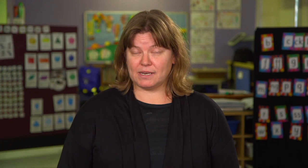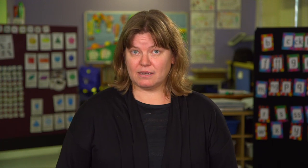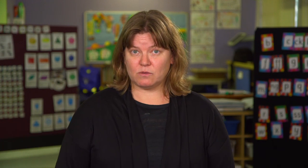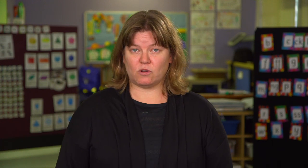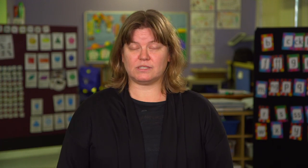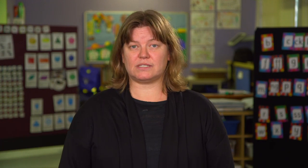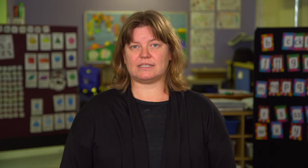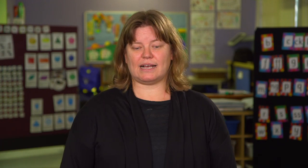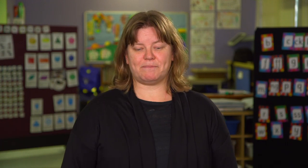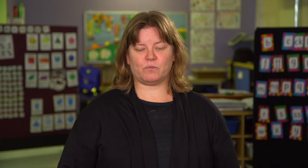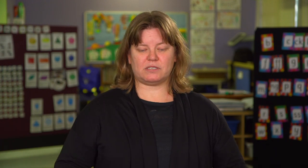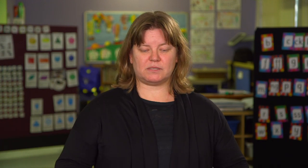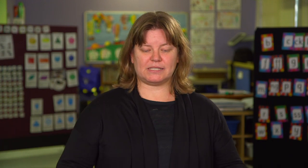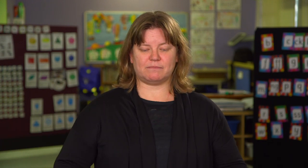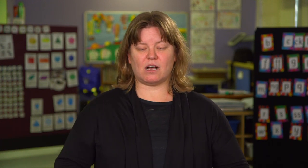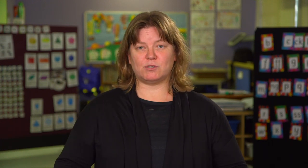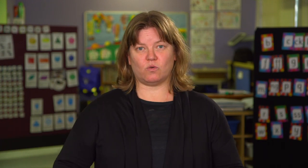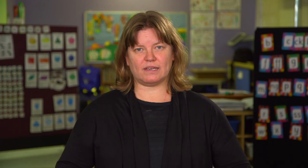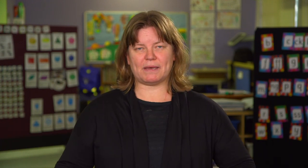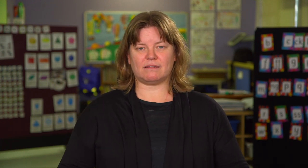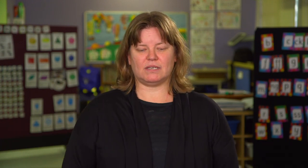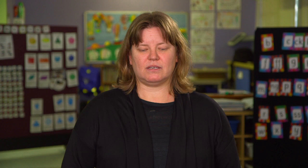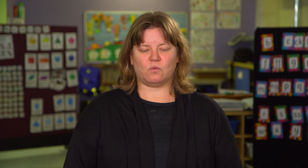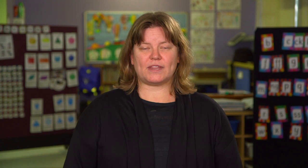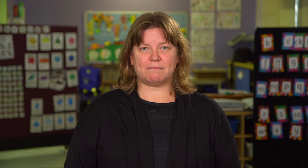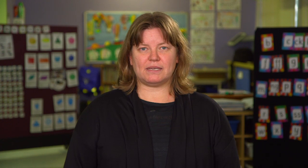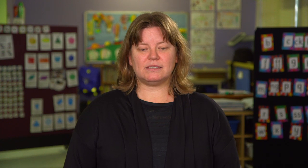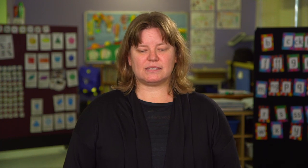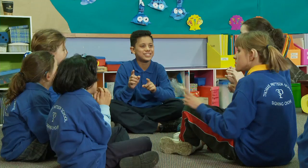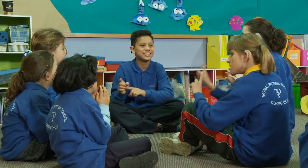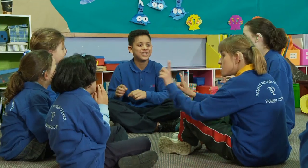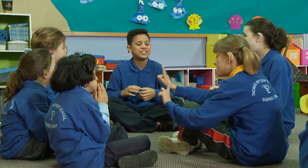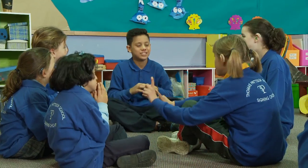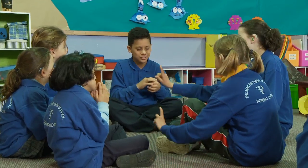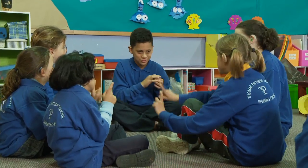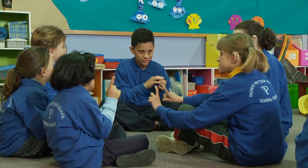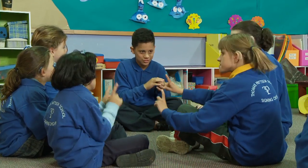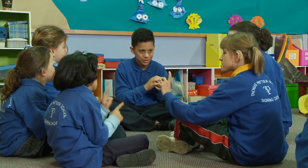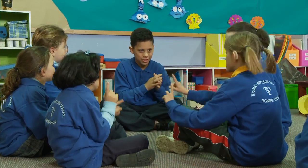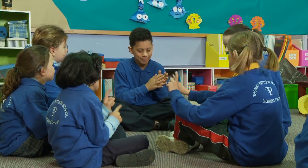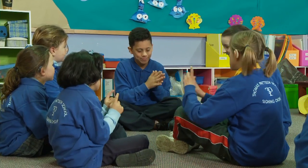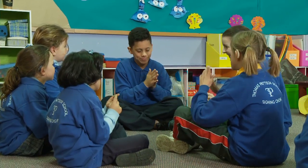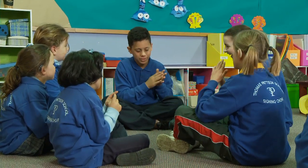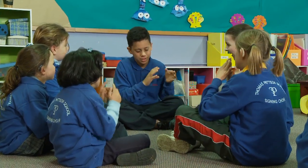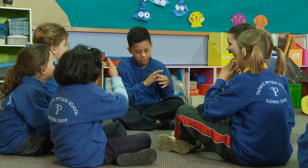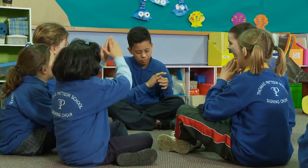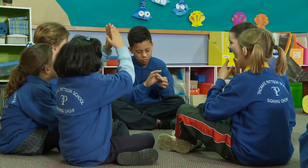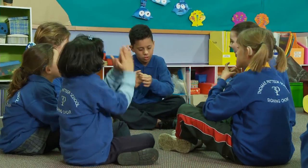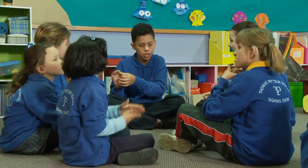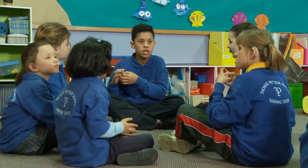harmony was. We spent some time talking about what that means. The children in the school have all different levels of hearing. Some